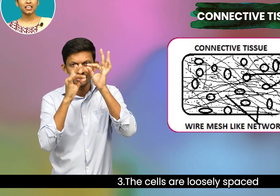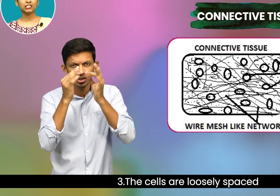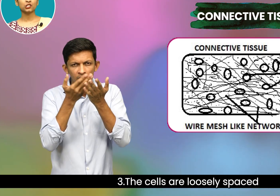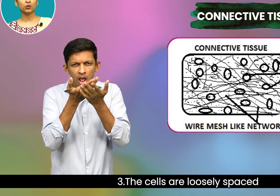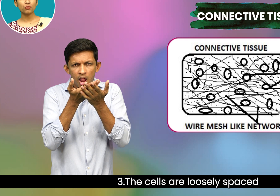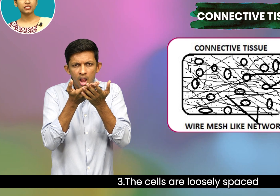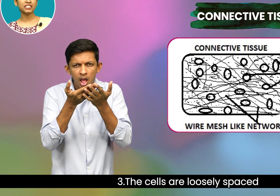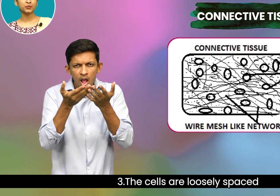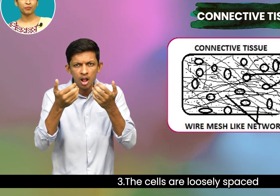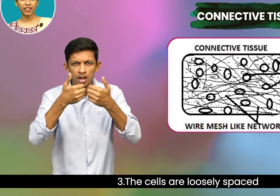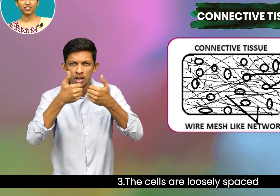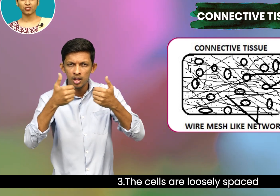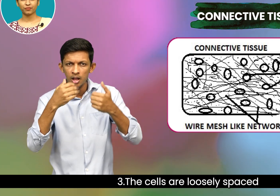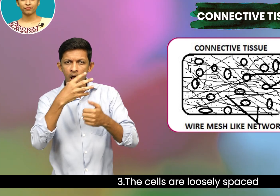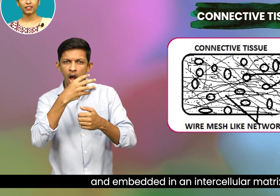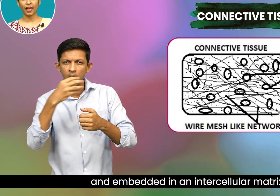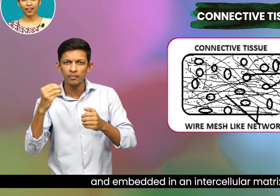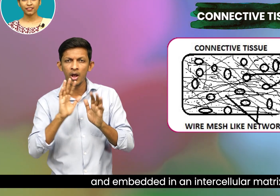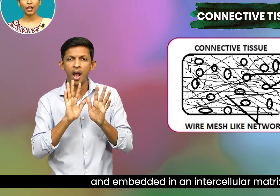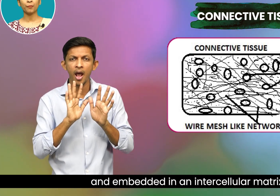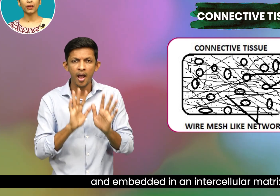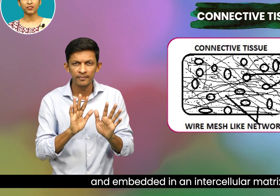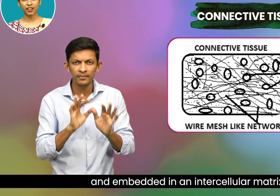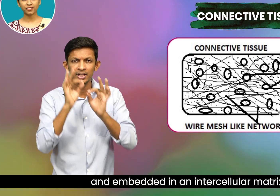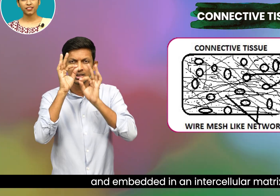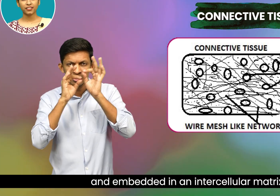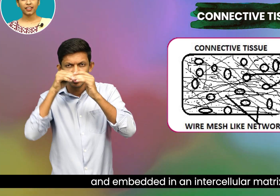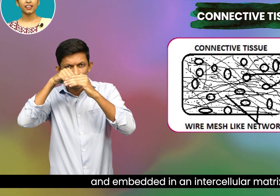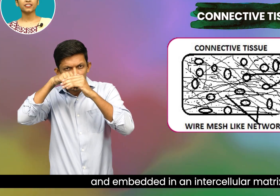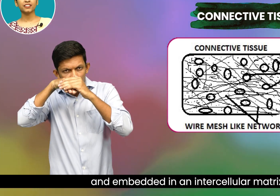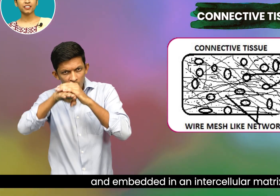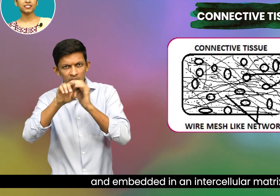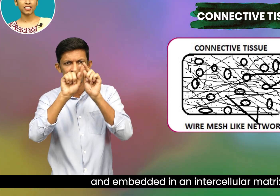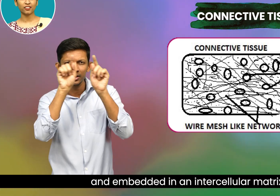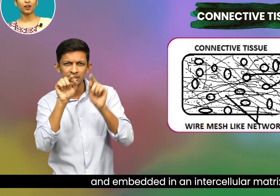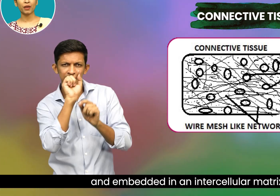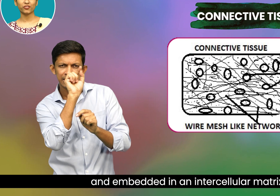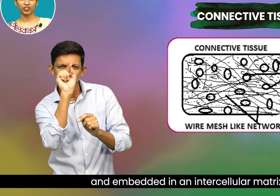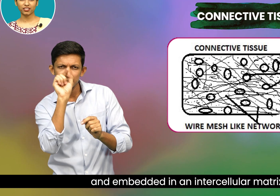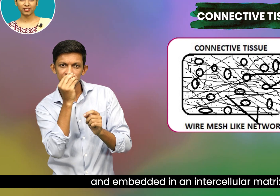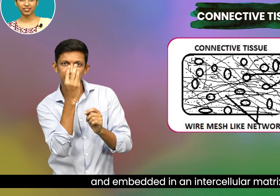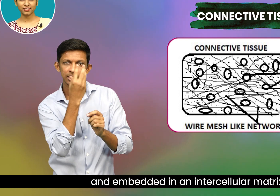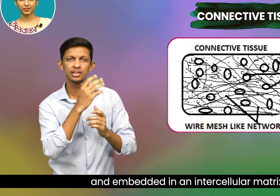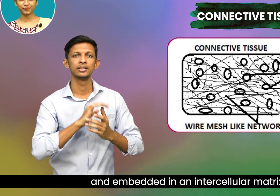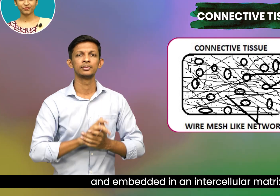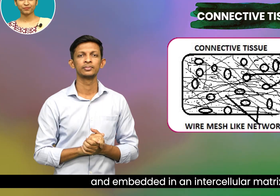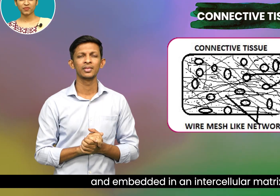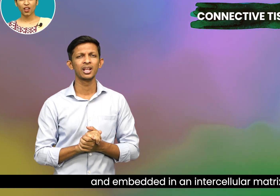The cells loosely spaced and embedded in an intercellular